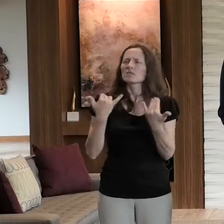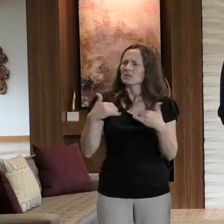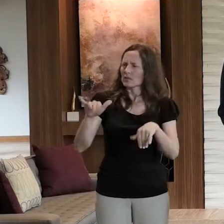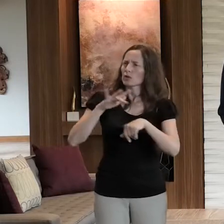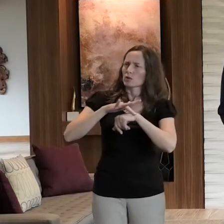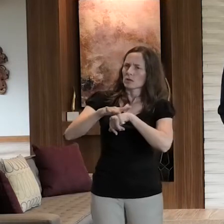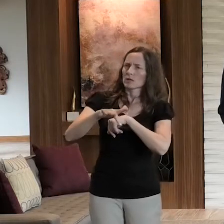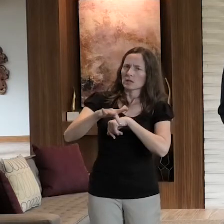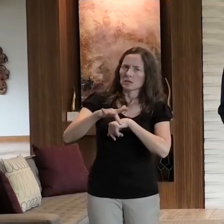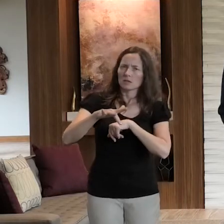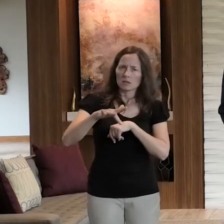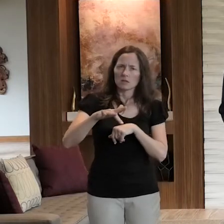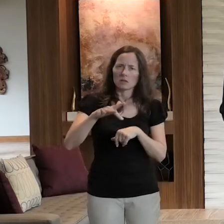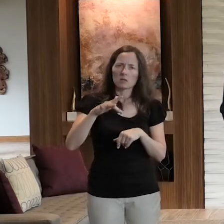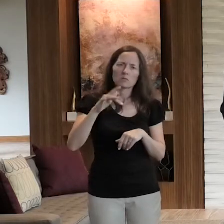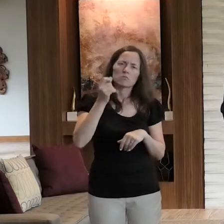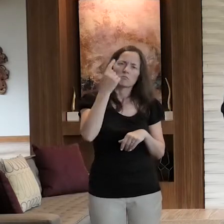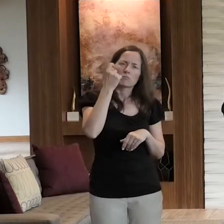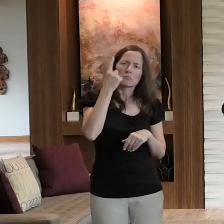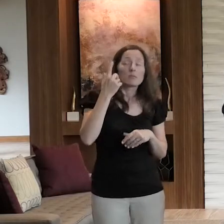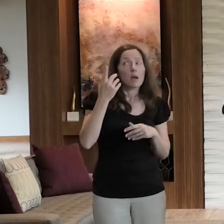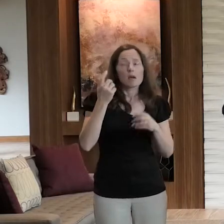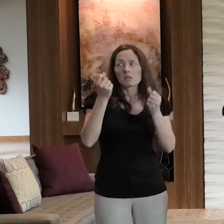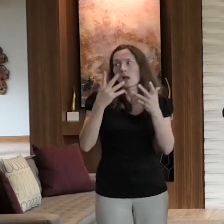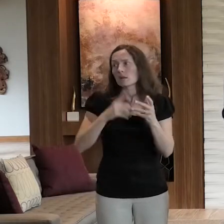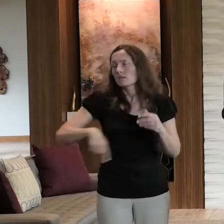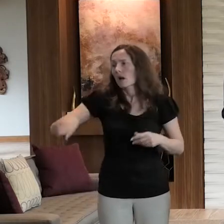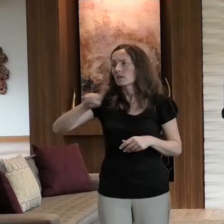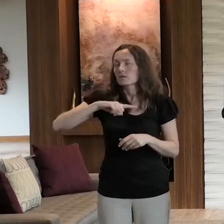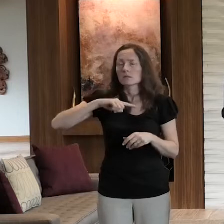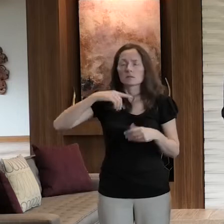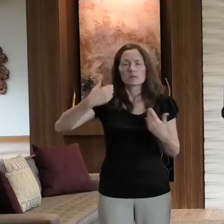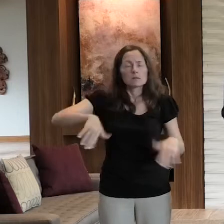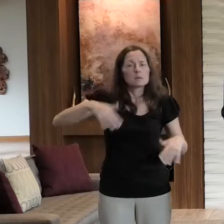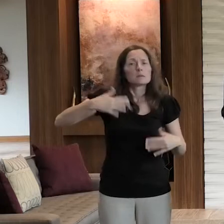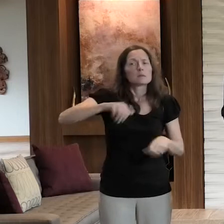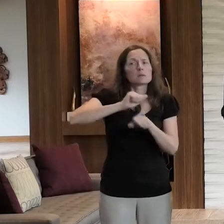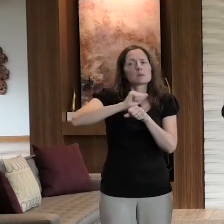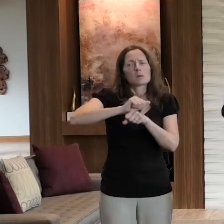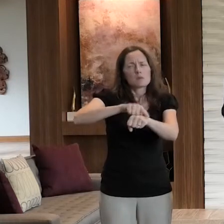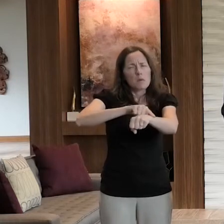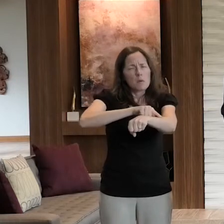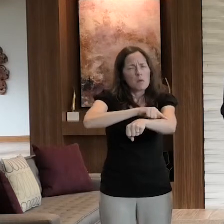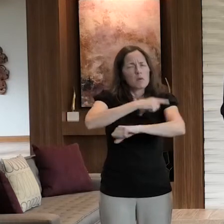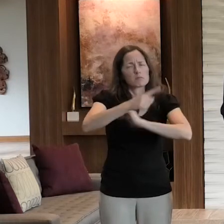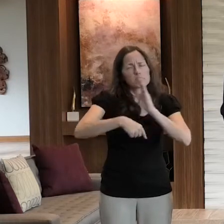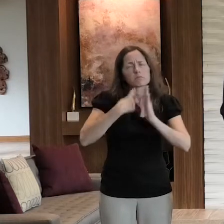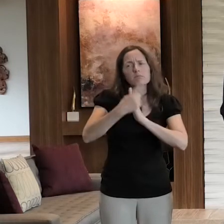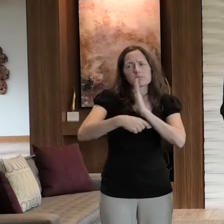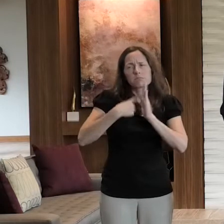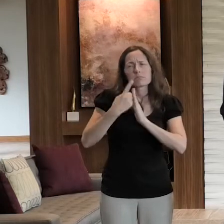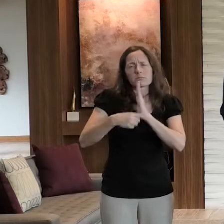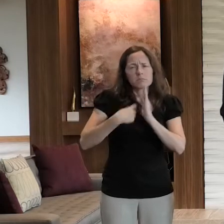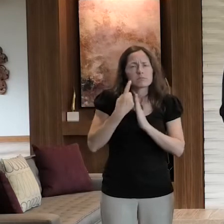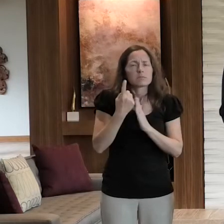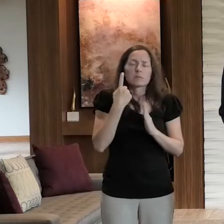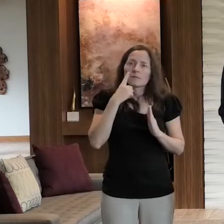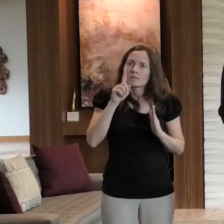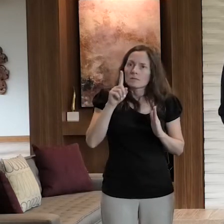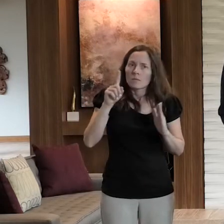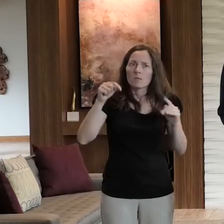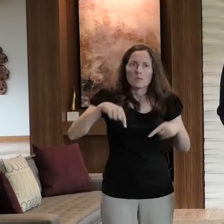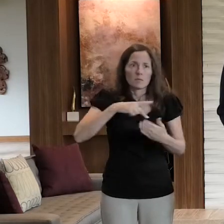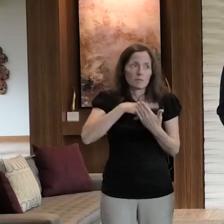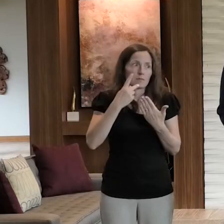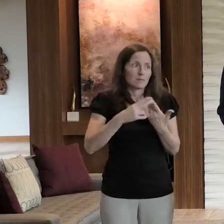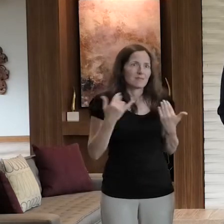exciting to, many of us in this room worked long and hard on this, and it really is now coming to life. And I also just have to